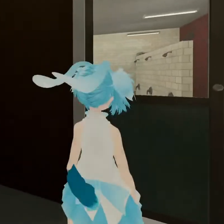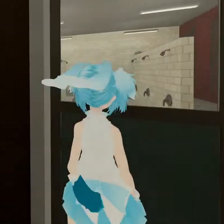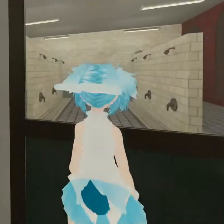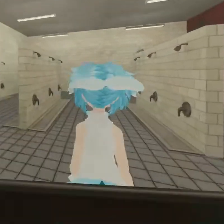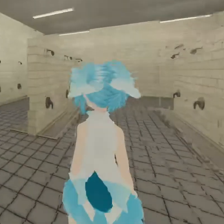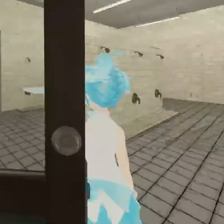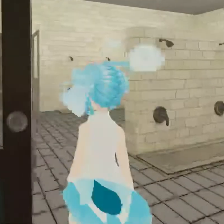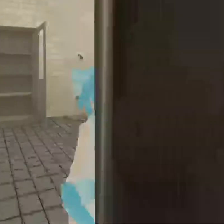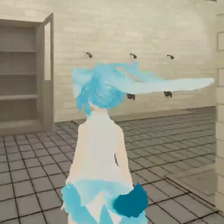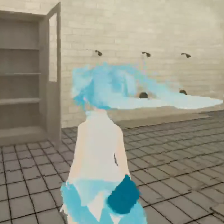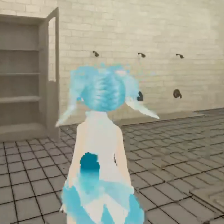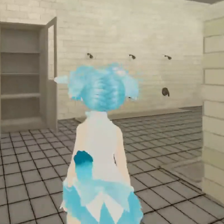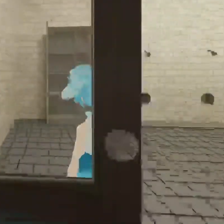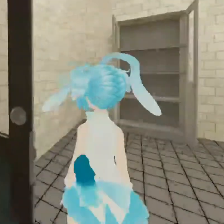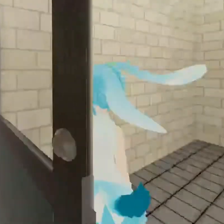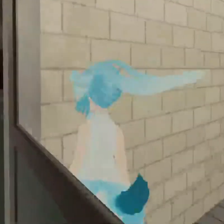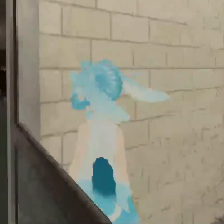Oh shit.